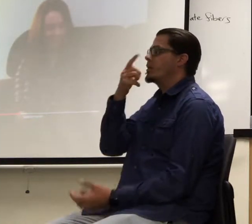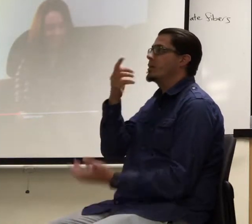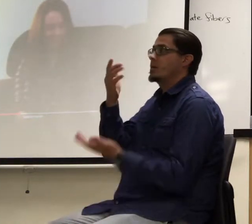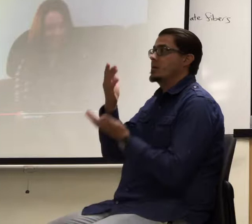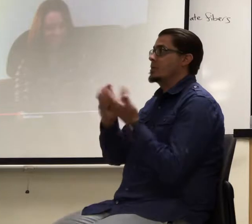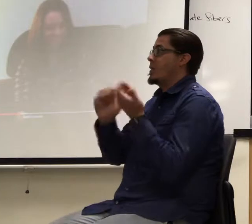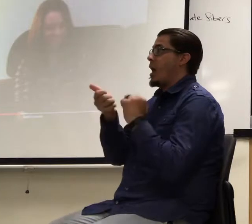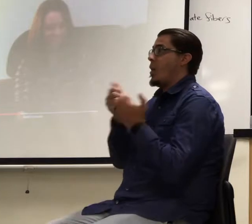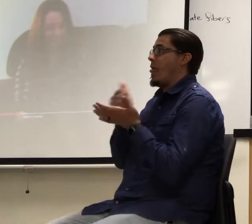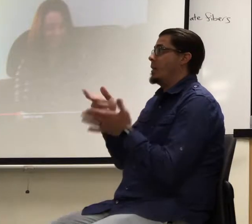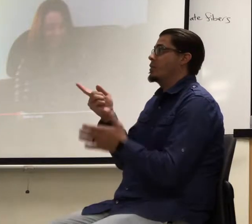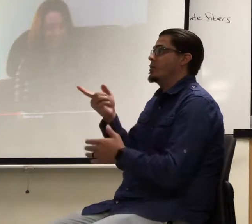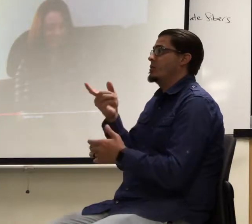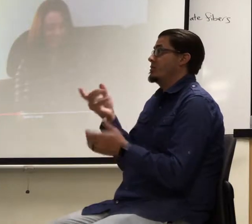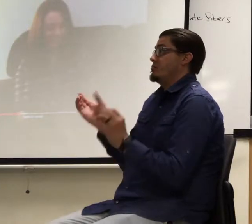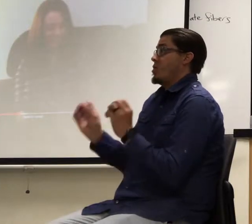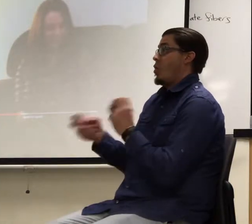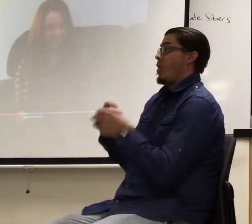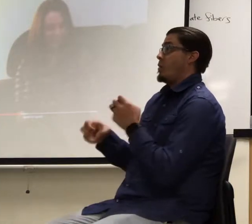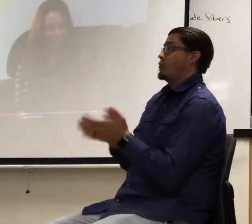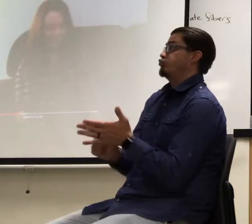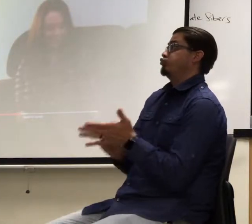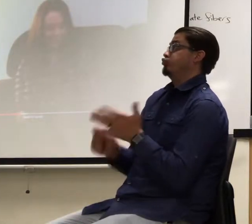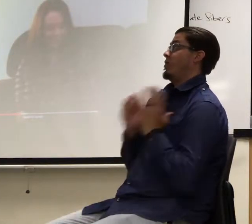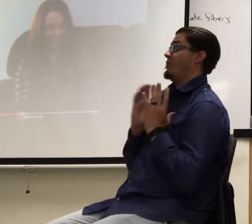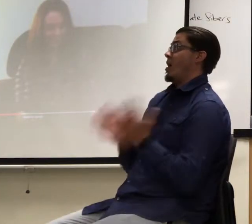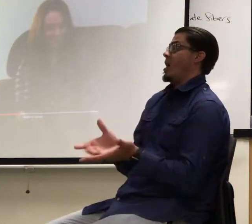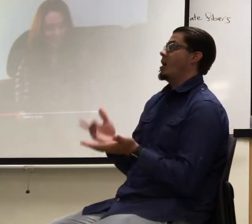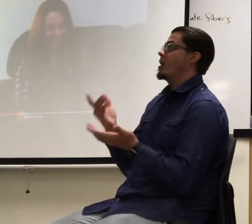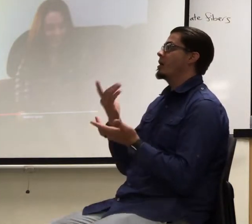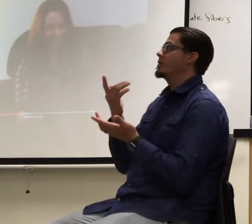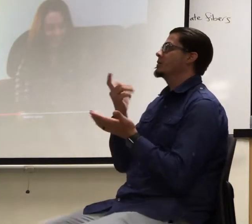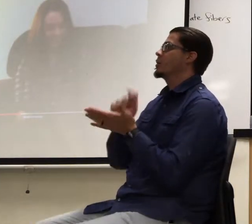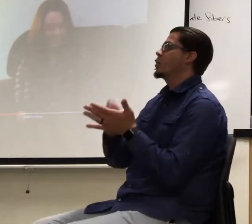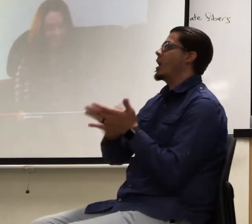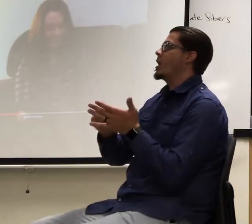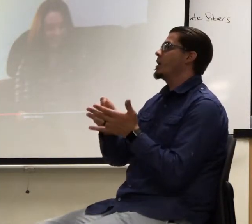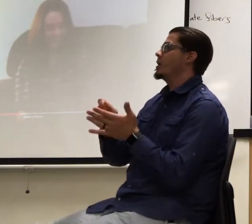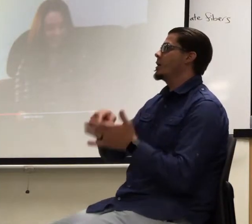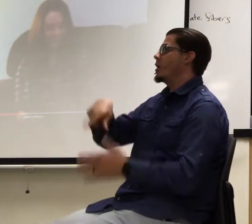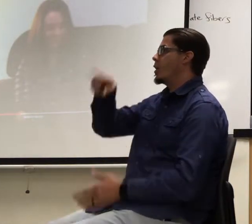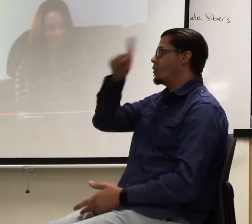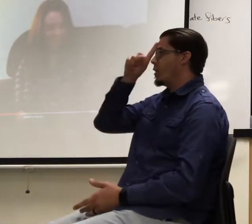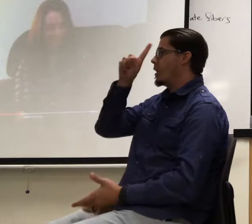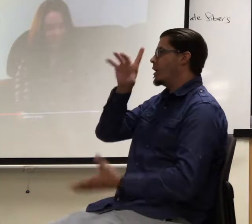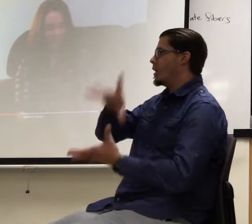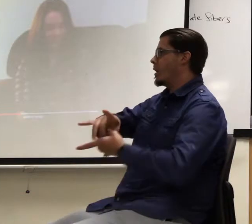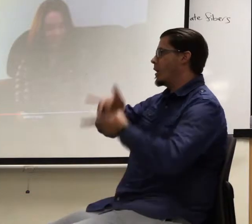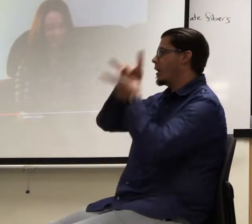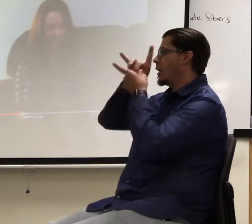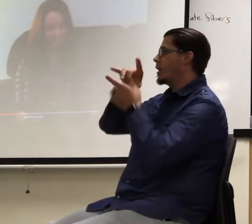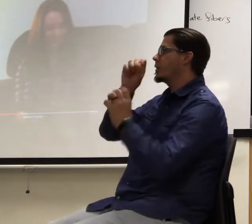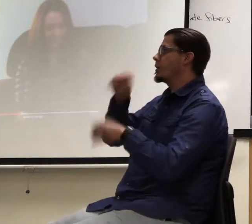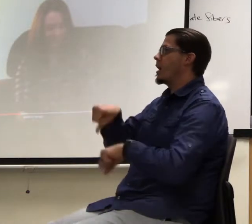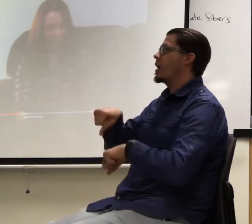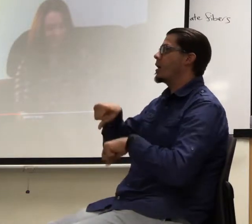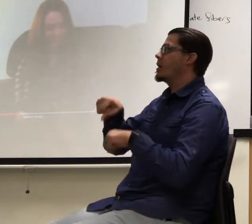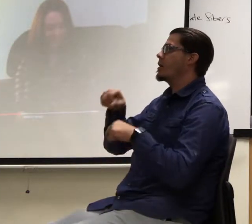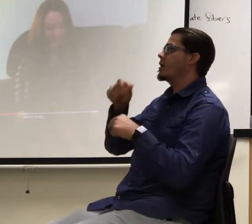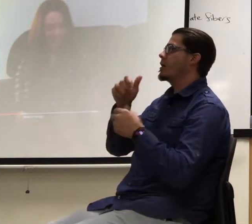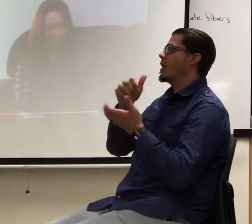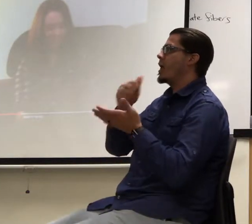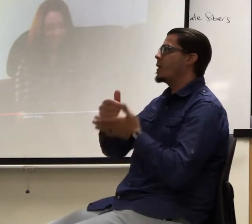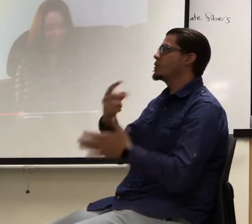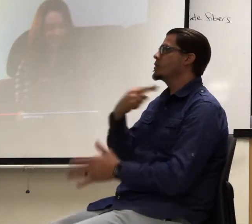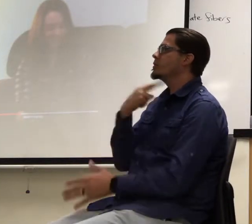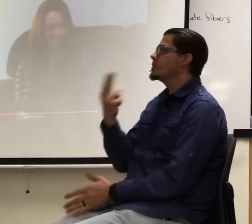Somehow it helps her because she has no problem with writing. Somehow writing it makes her brain, you can see it, maybe it helps her say the